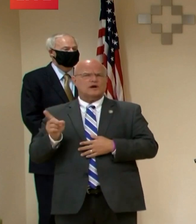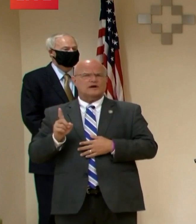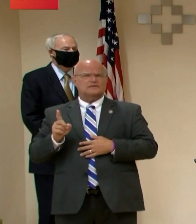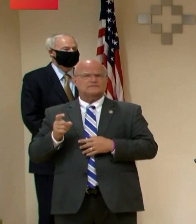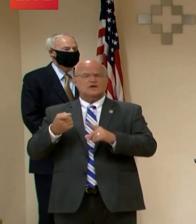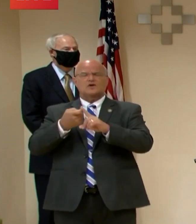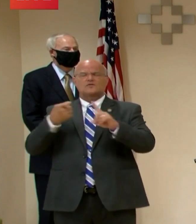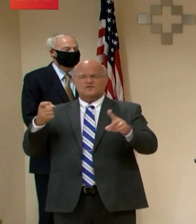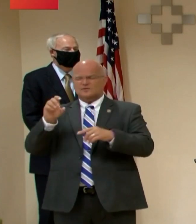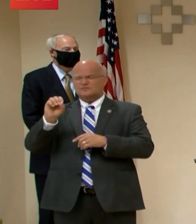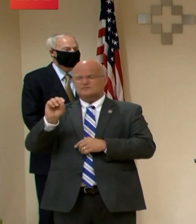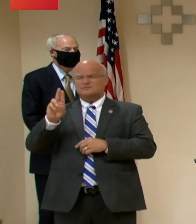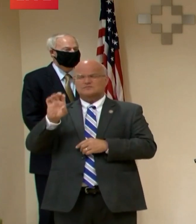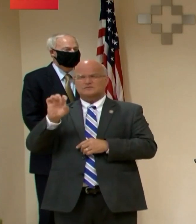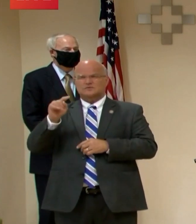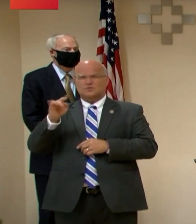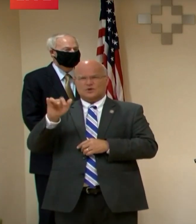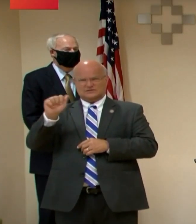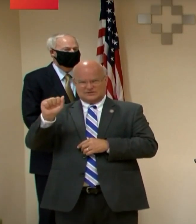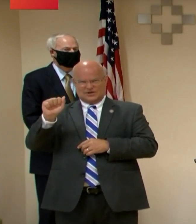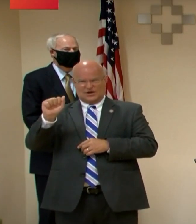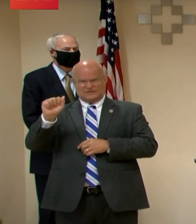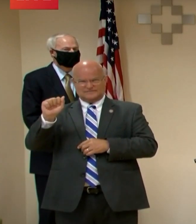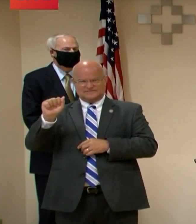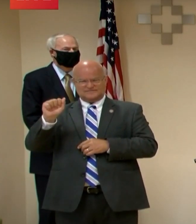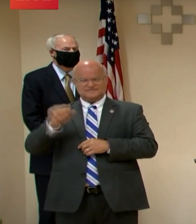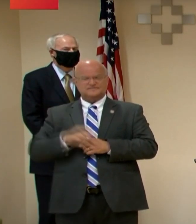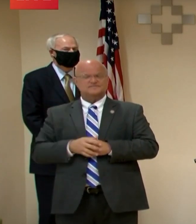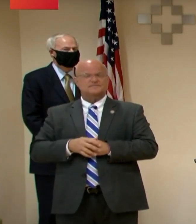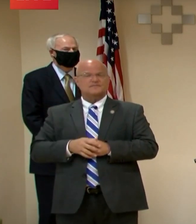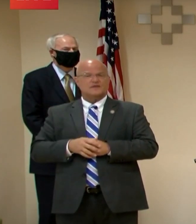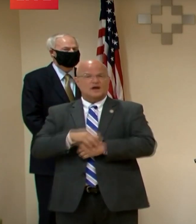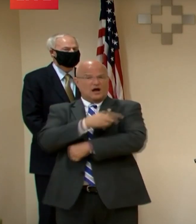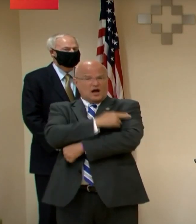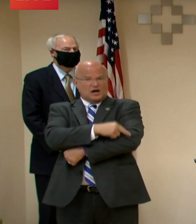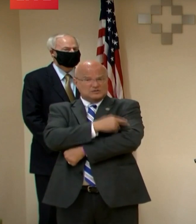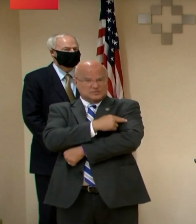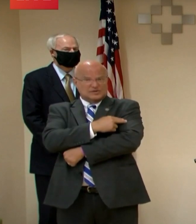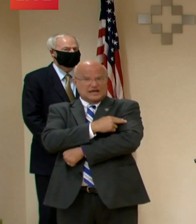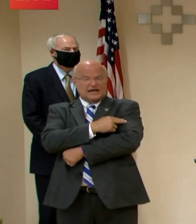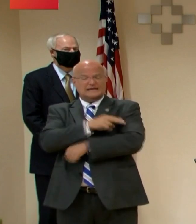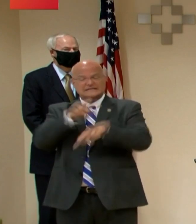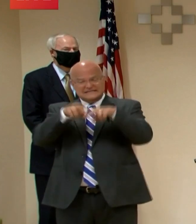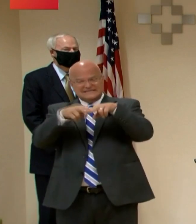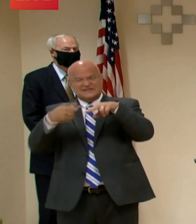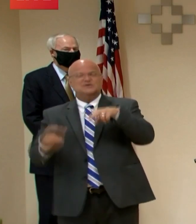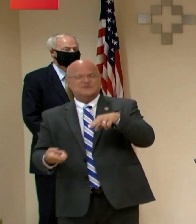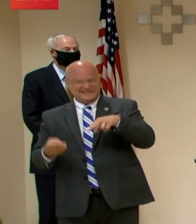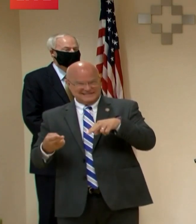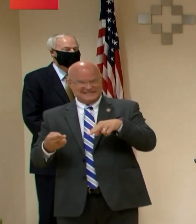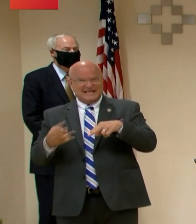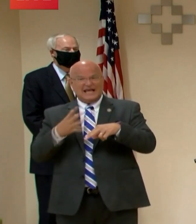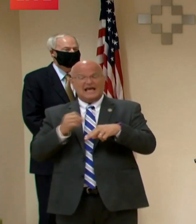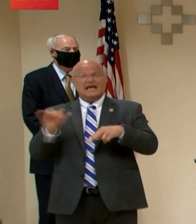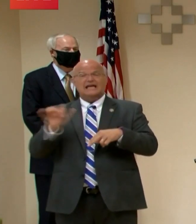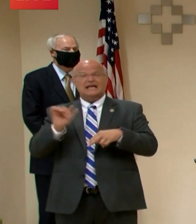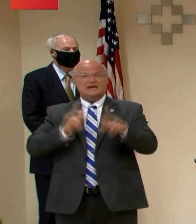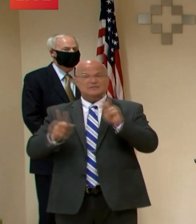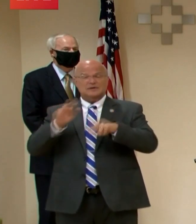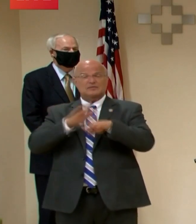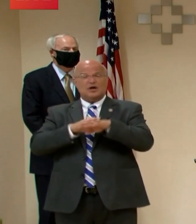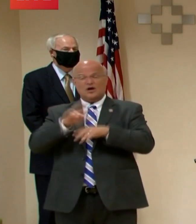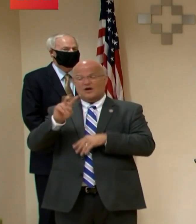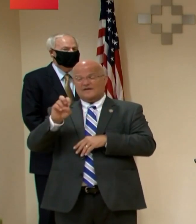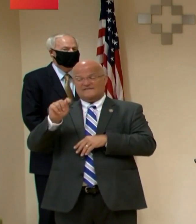It comes from the Ouachita facility. Hospitalized individuals, as mentioned, has decreased, and so have individuals